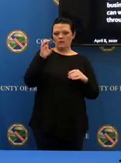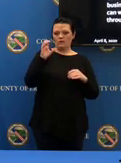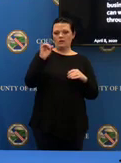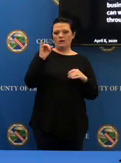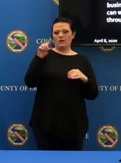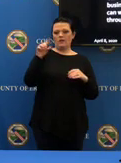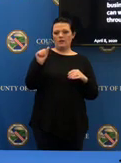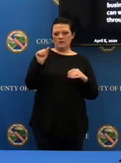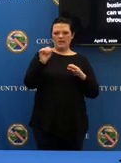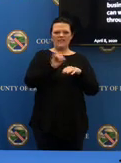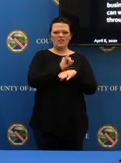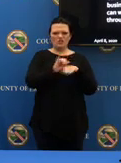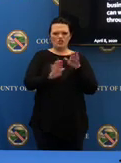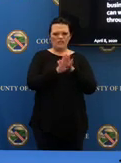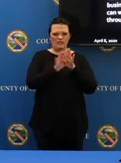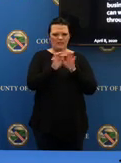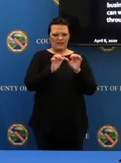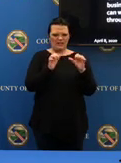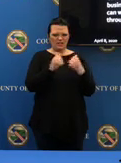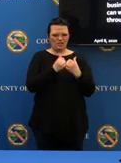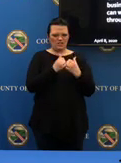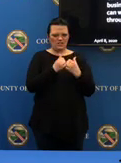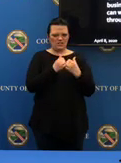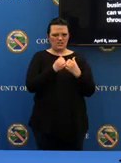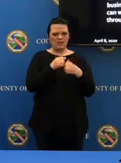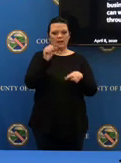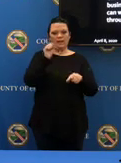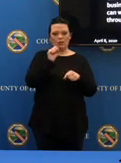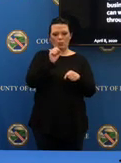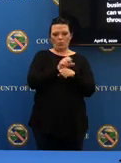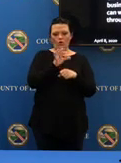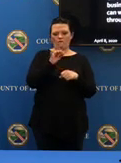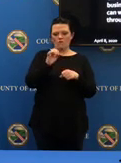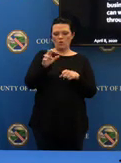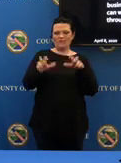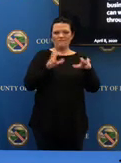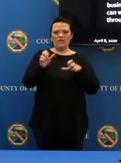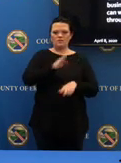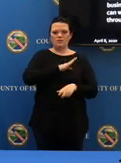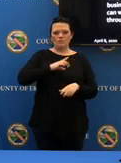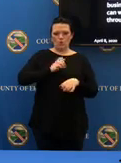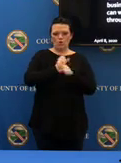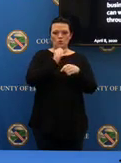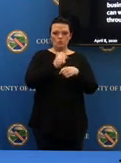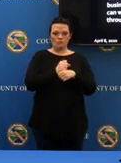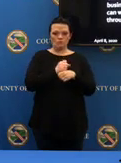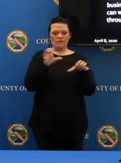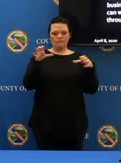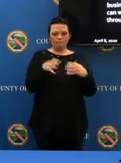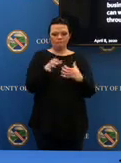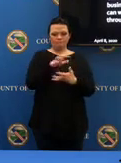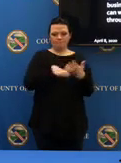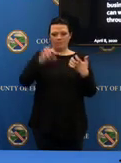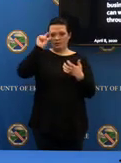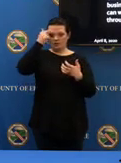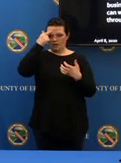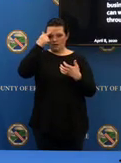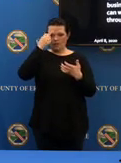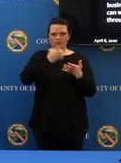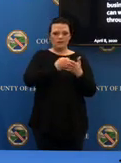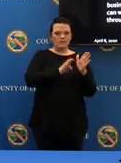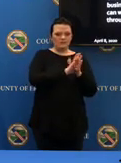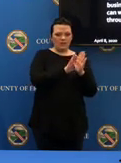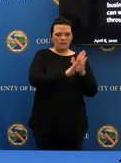Development Agency, as well as the Buffalo and Erie County Workforce Investment Board, to create a task force involving a mix of government, economic